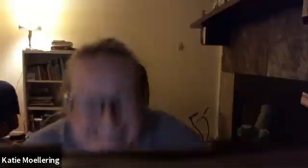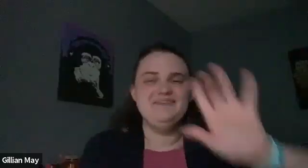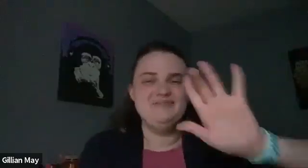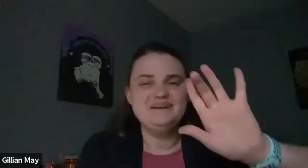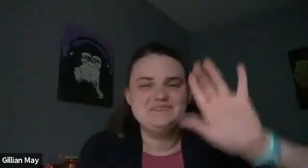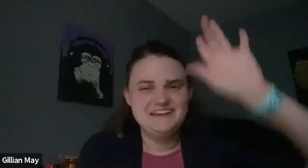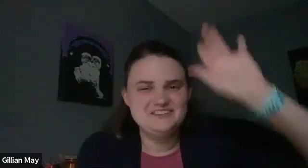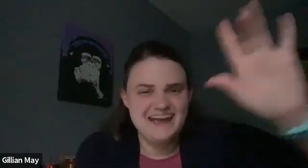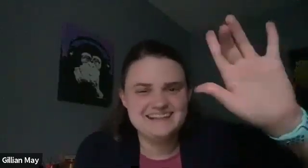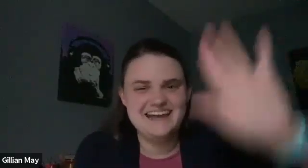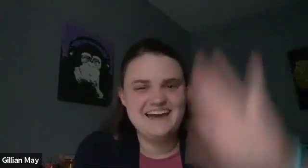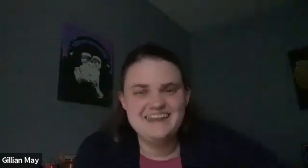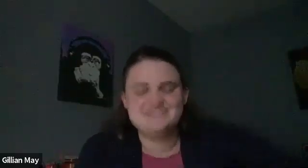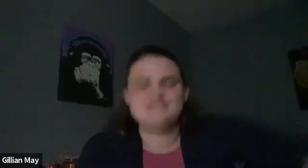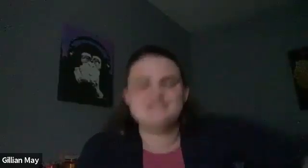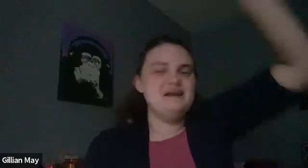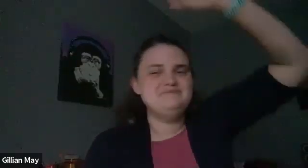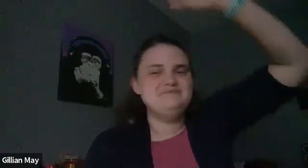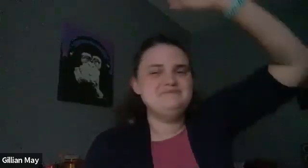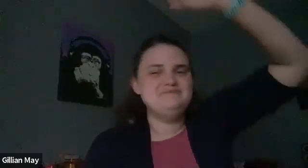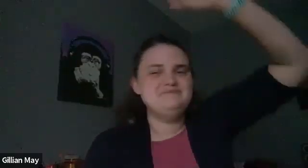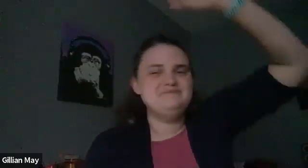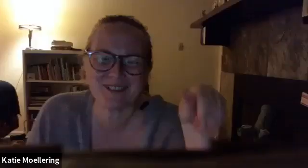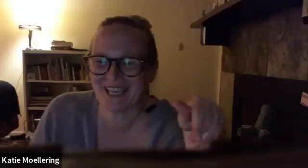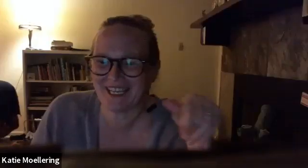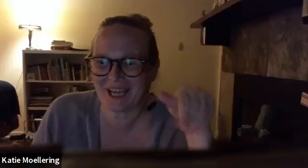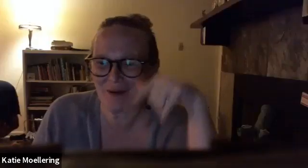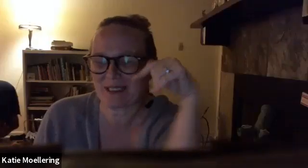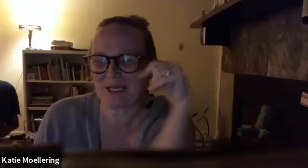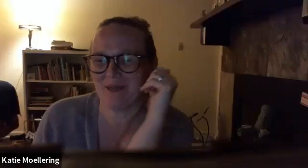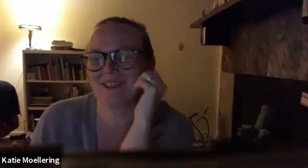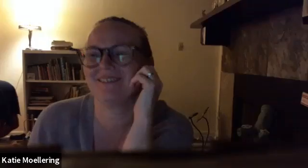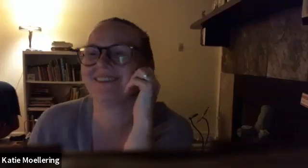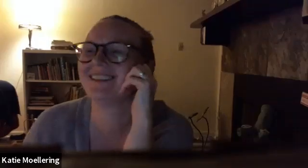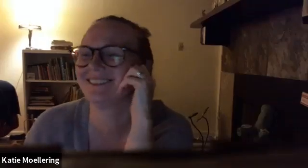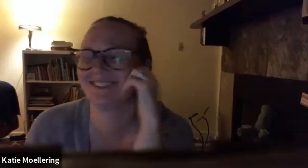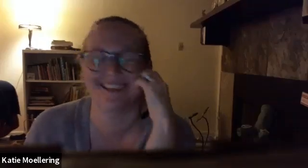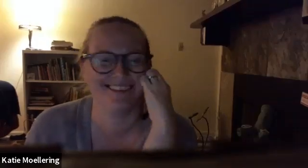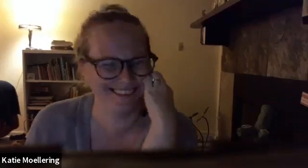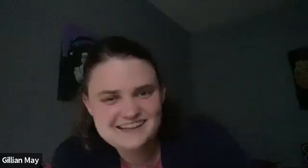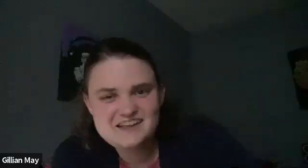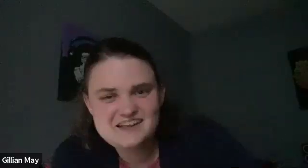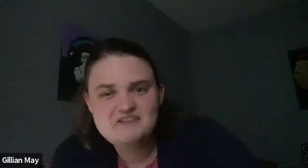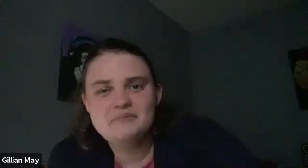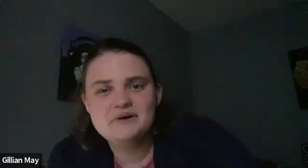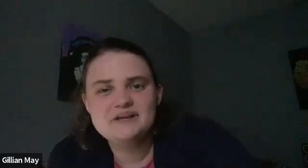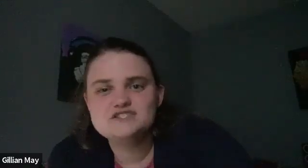I went up to like try to exit out and it swiped up. When you said it, I was typing it. And But yes,